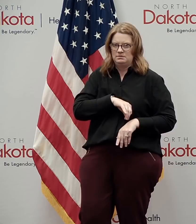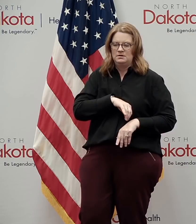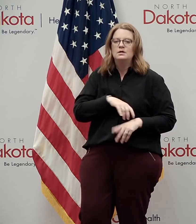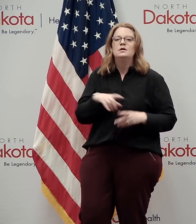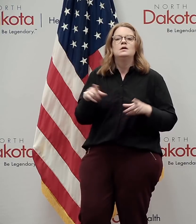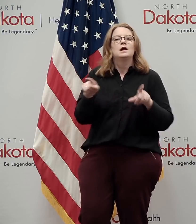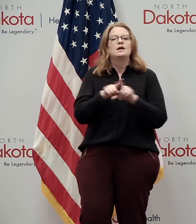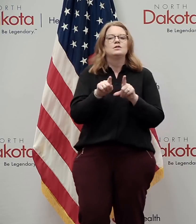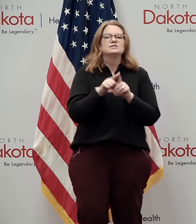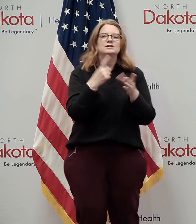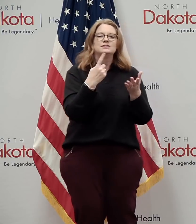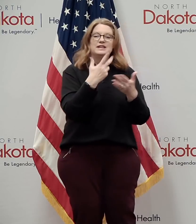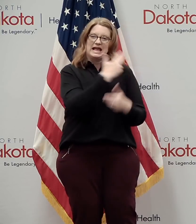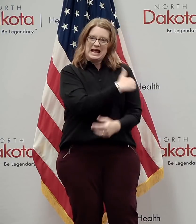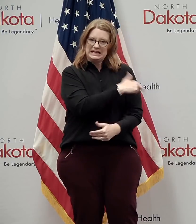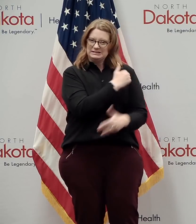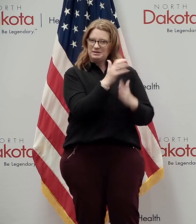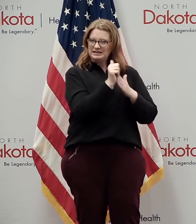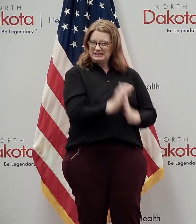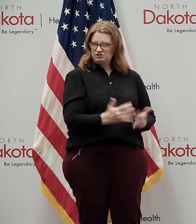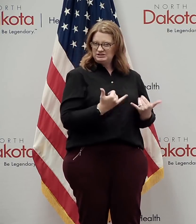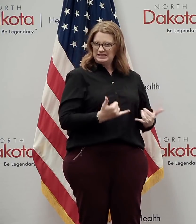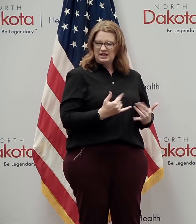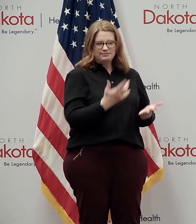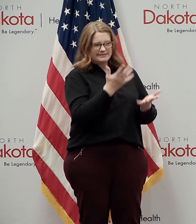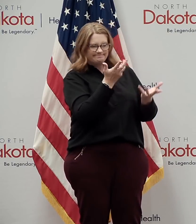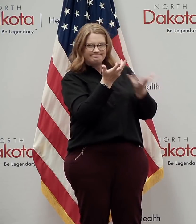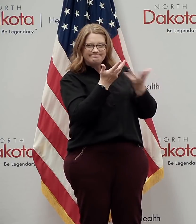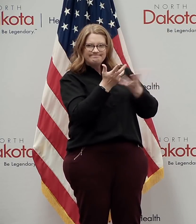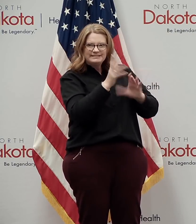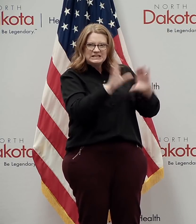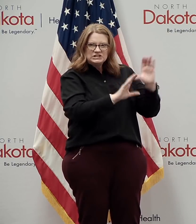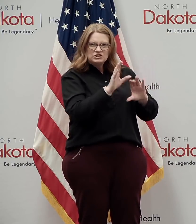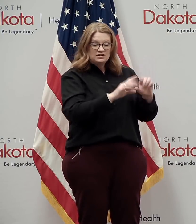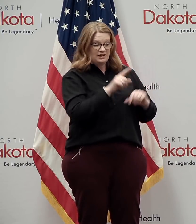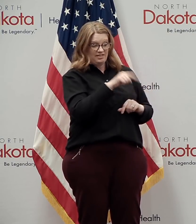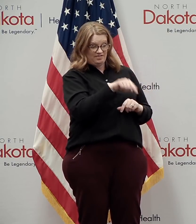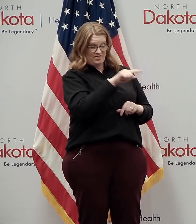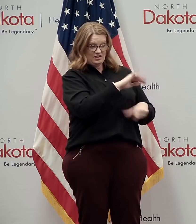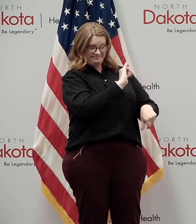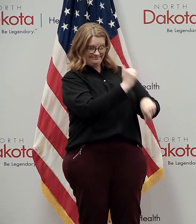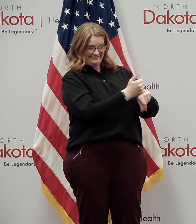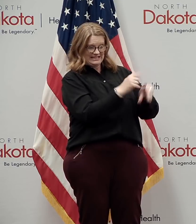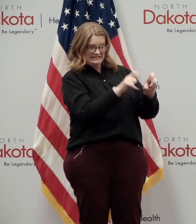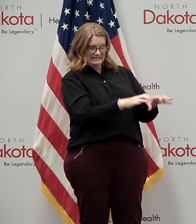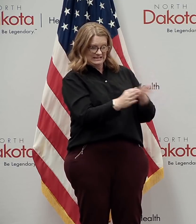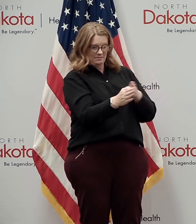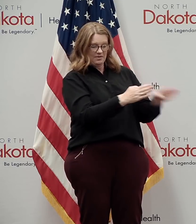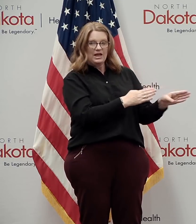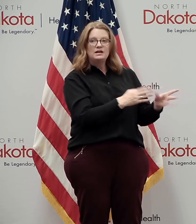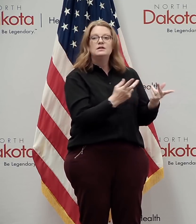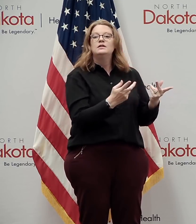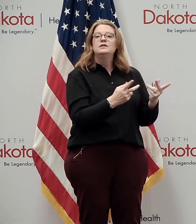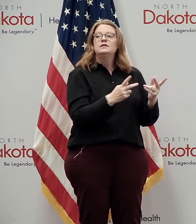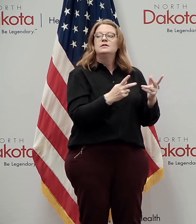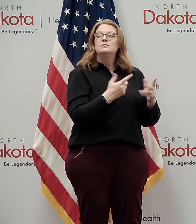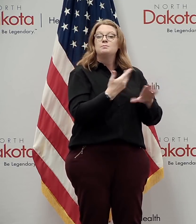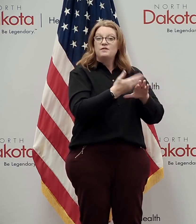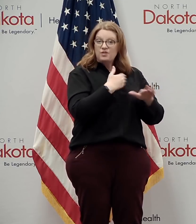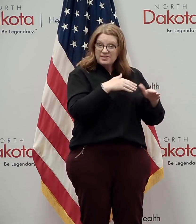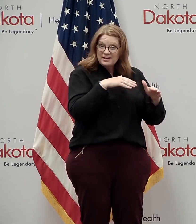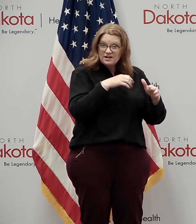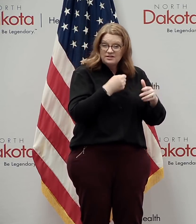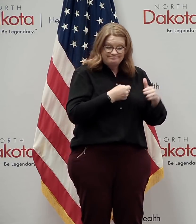to the hospital leaders this morning, many of them are moving to a testing strategy where people are tested before they're admitted